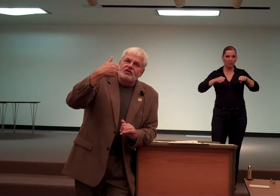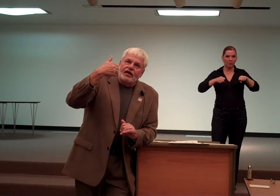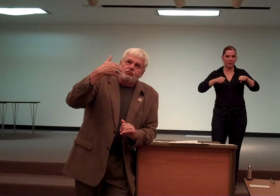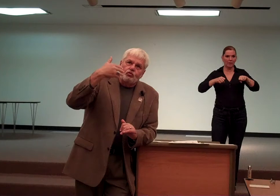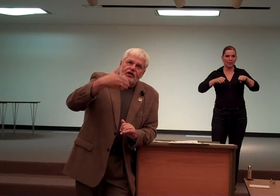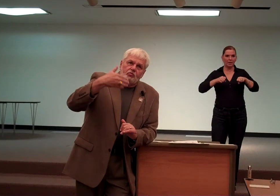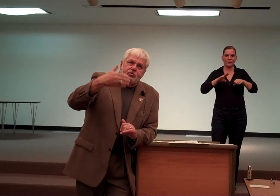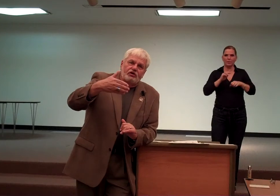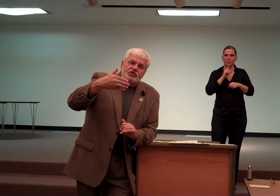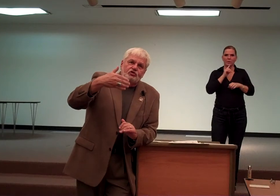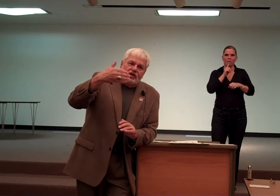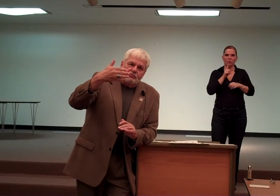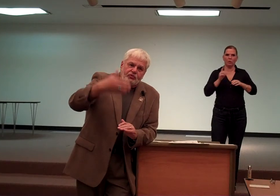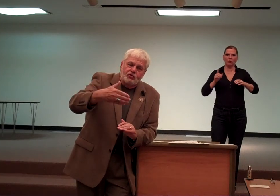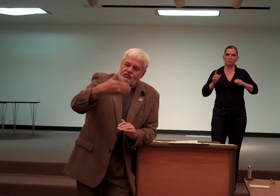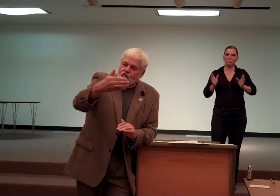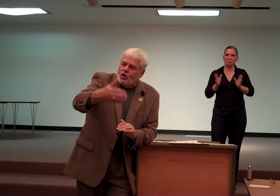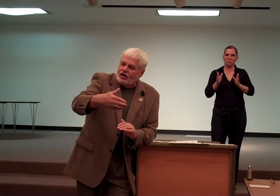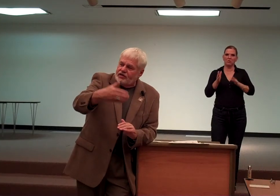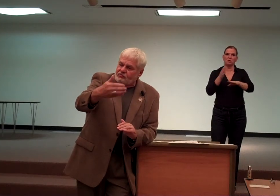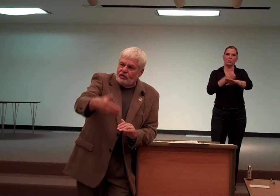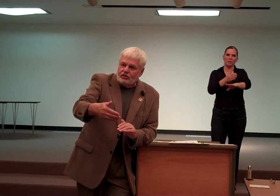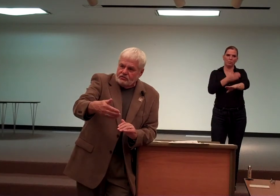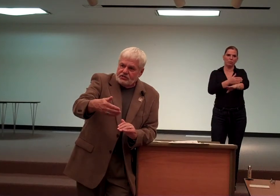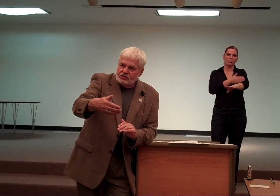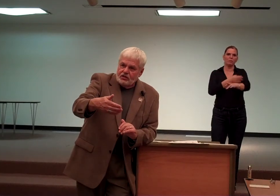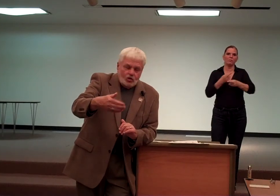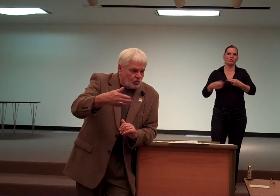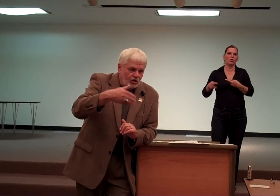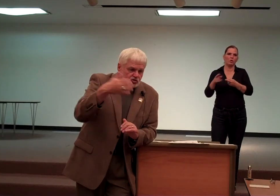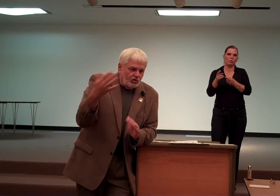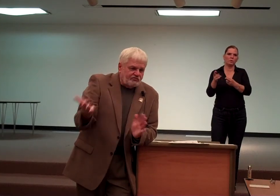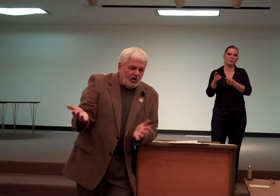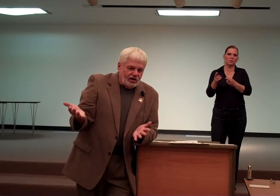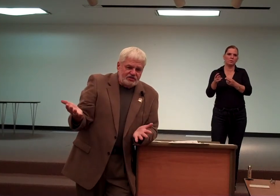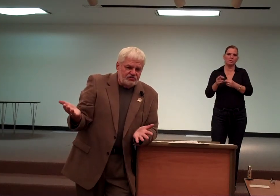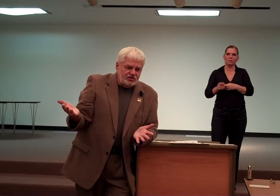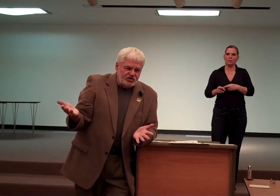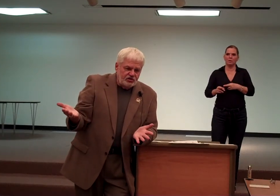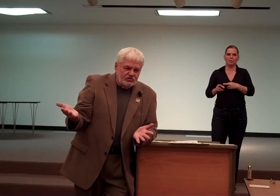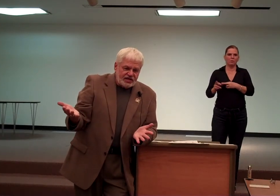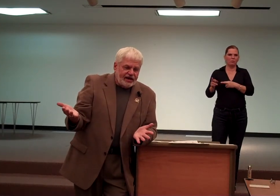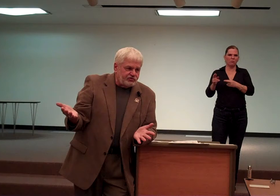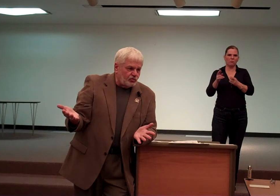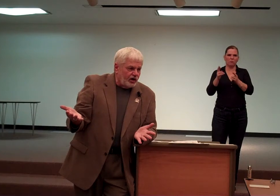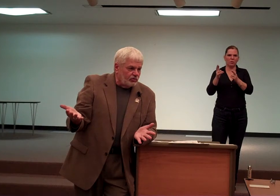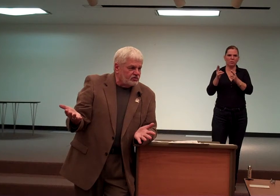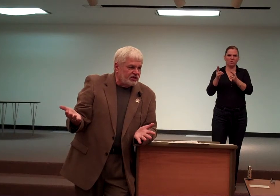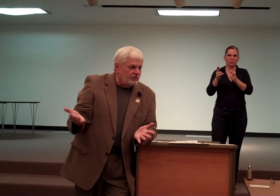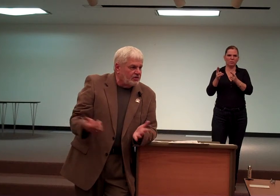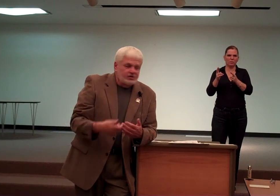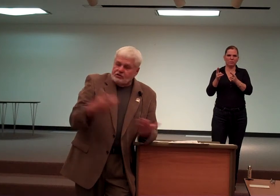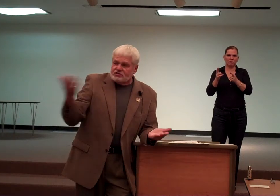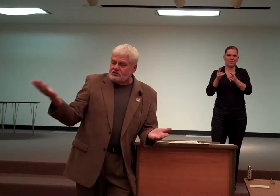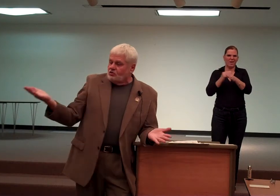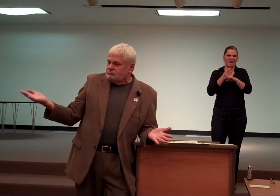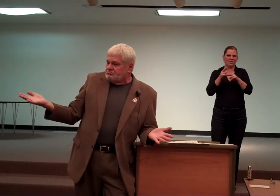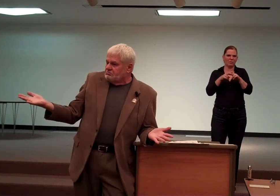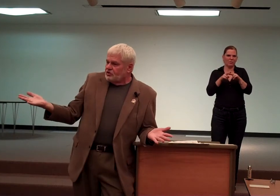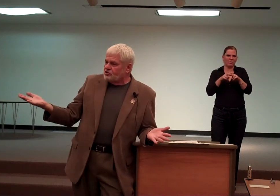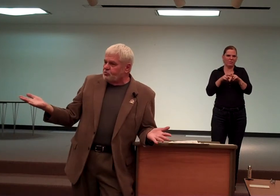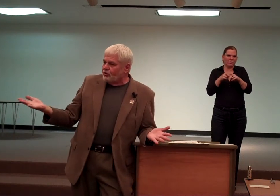there was a real push to improve the quality of roads. Roads will fall into disuse after railroads come